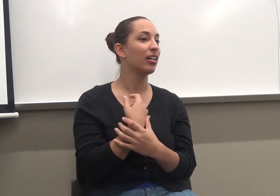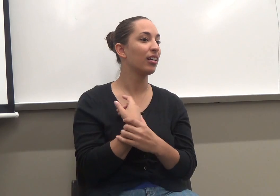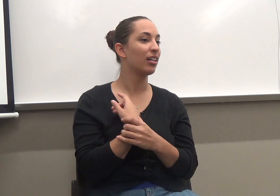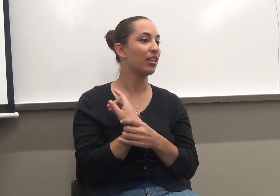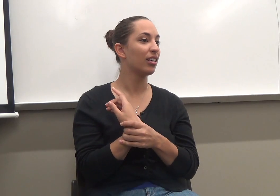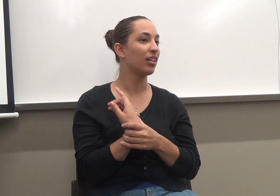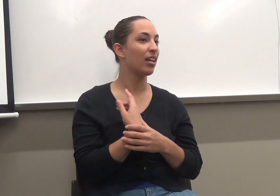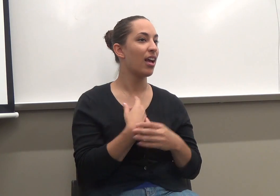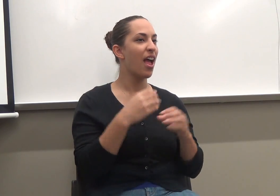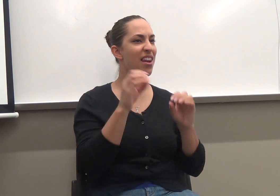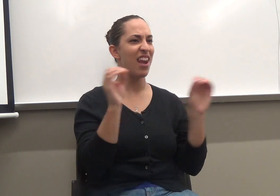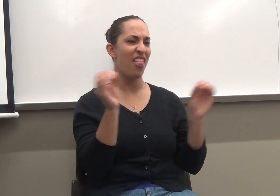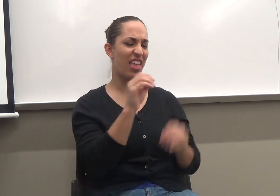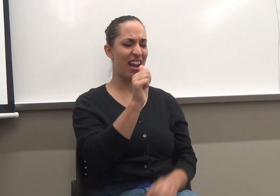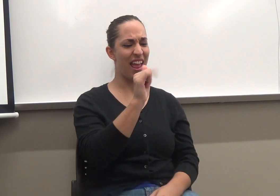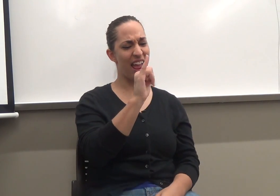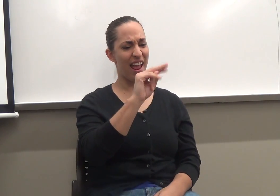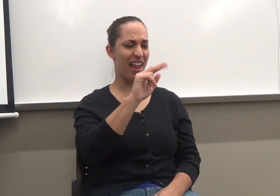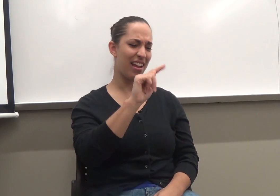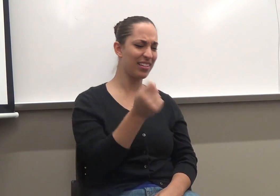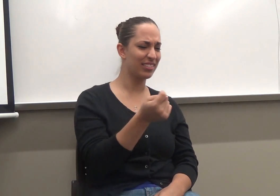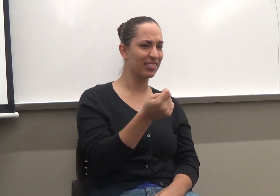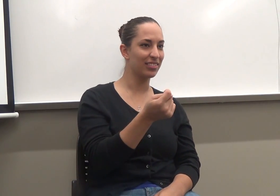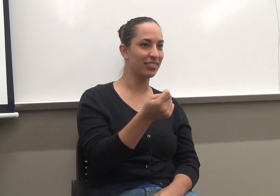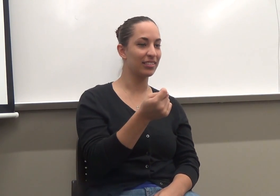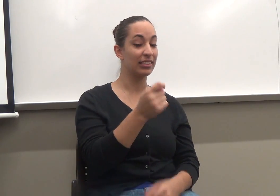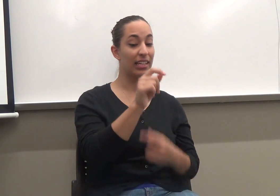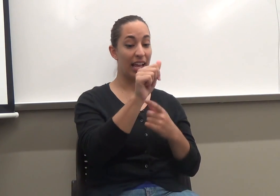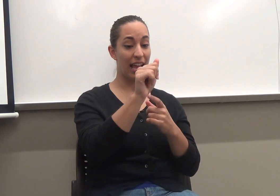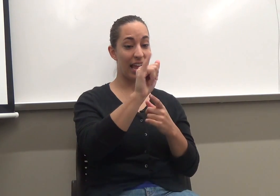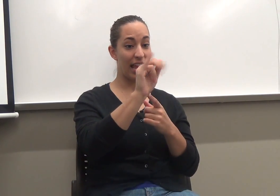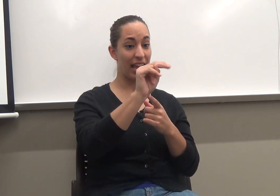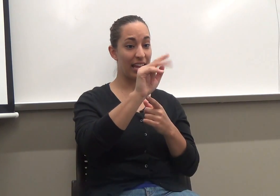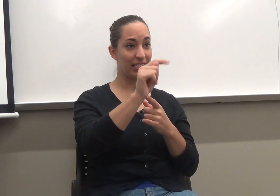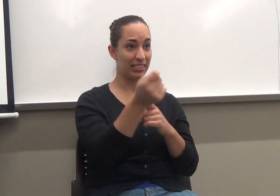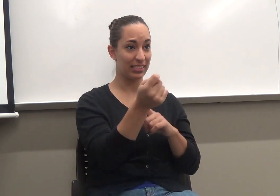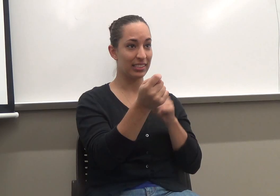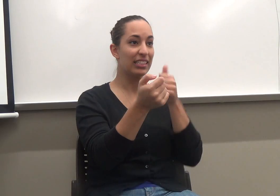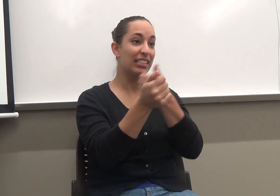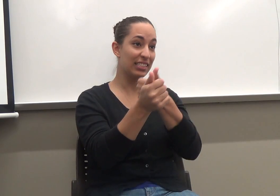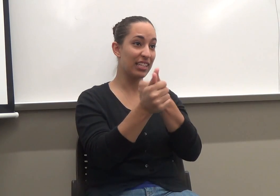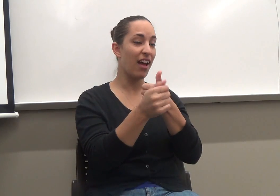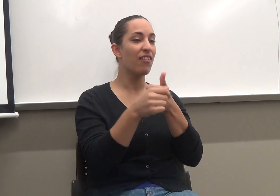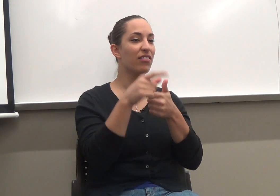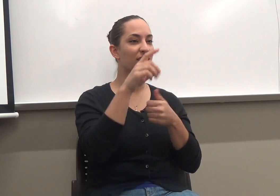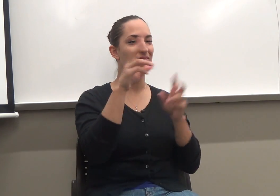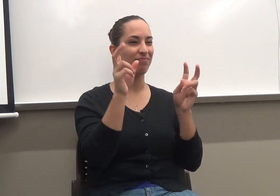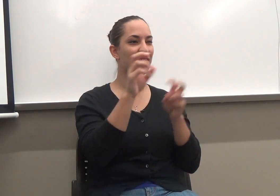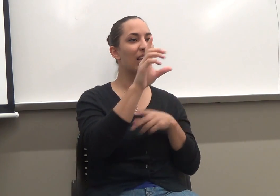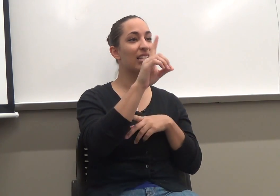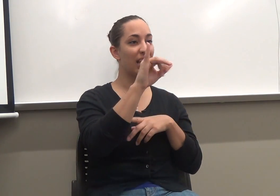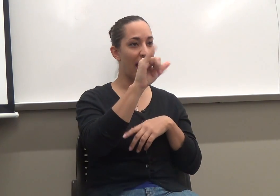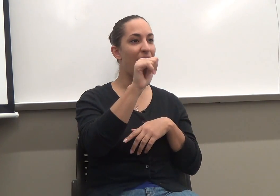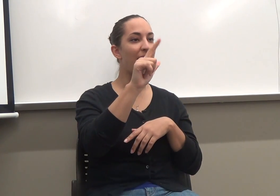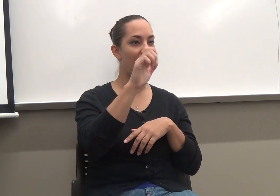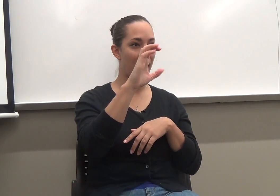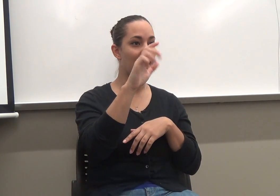ain't. Ain't in itself is a dialect. And what I was gonna finish this up with, the dialect that